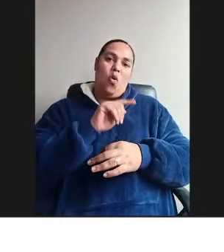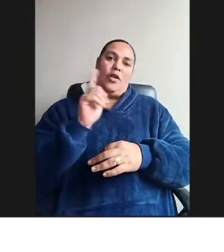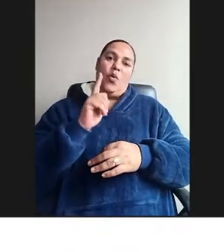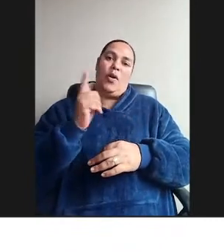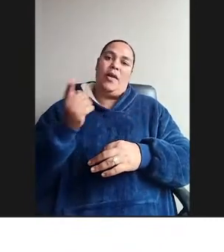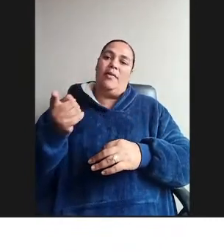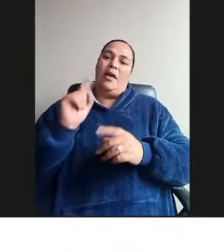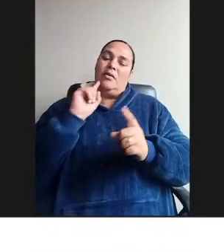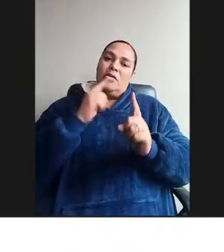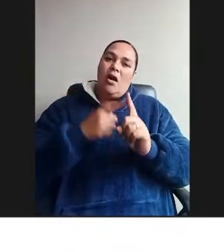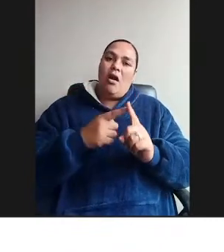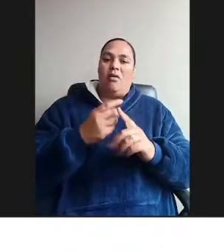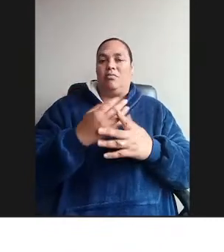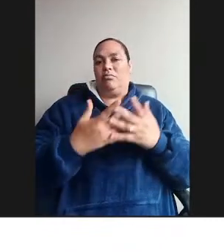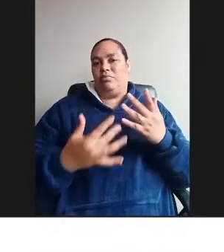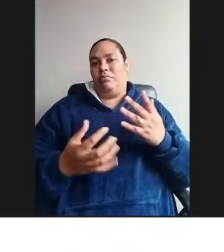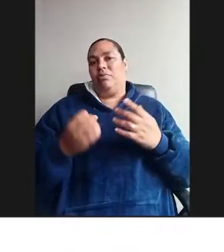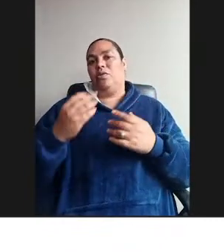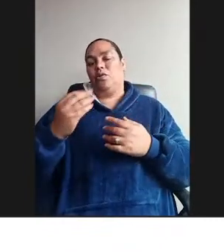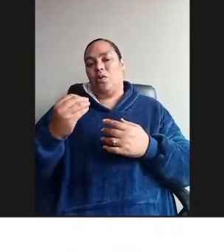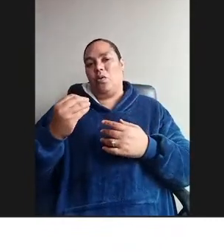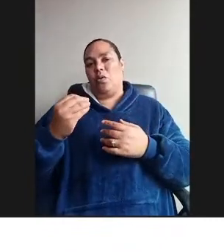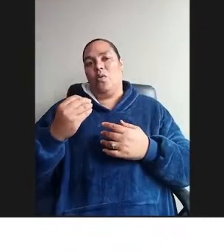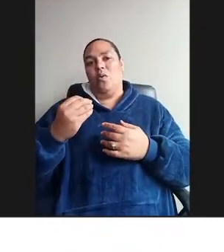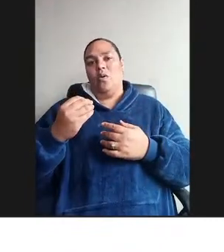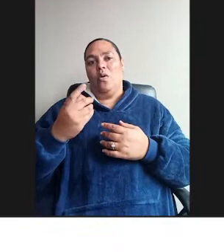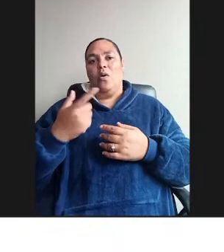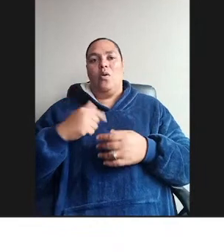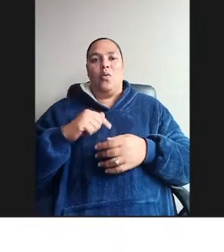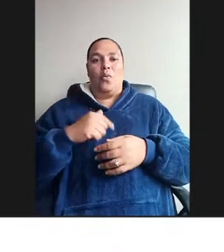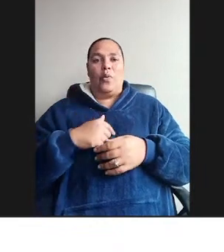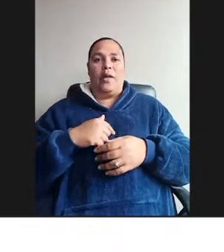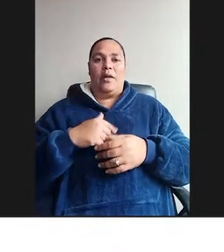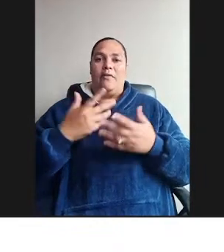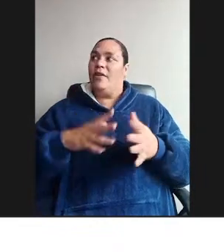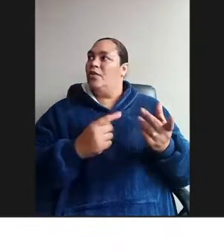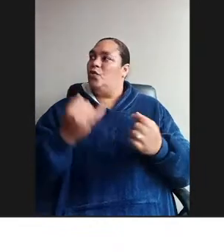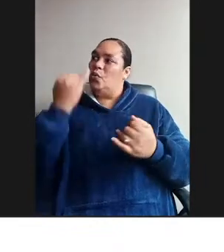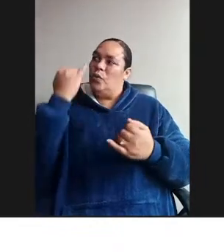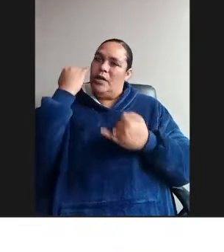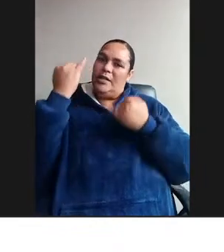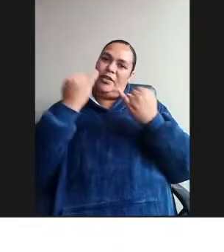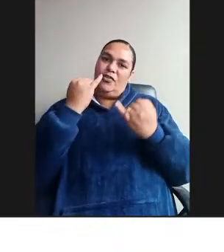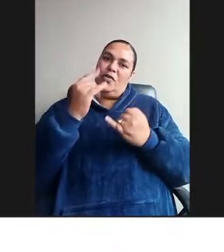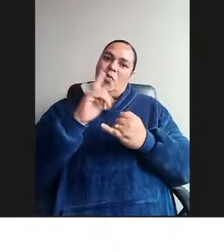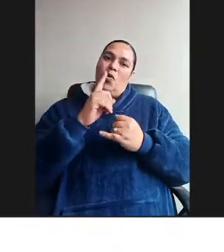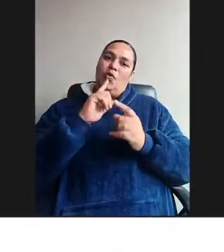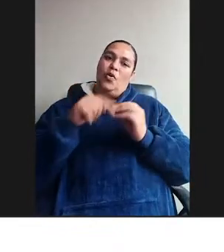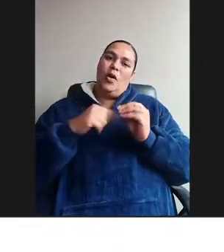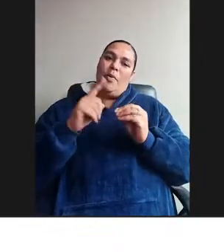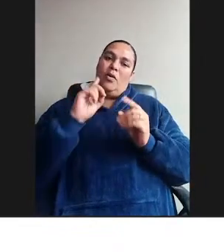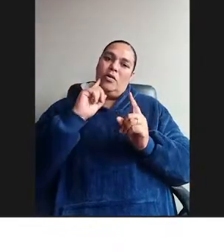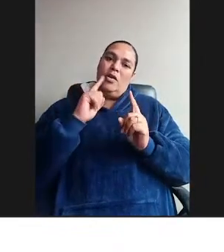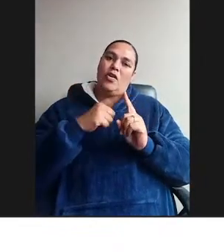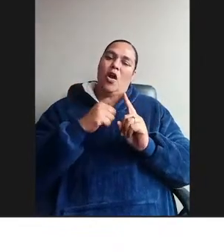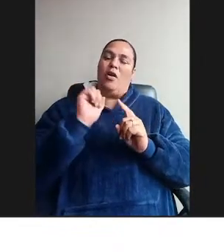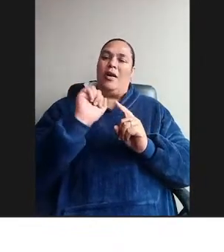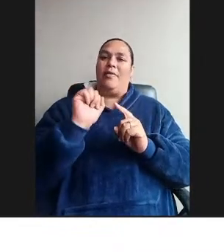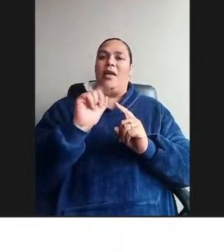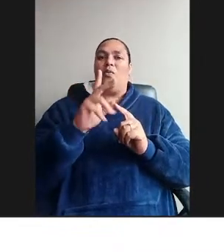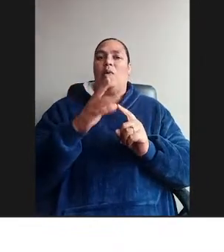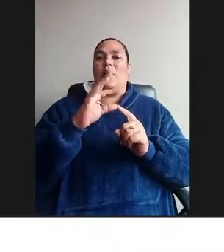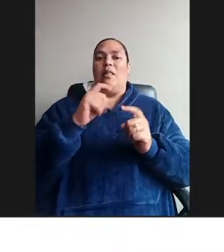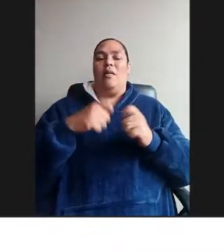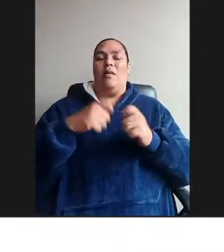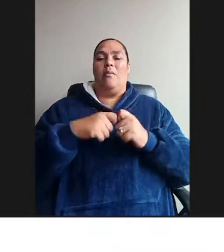etc. So we've already taken the initiative that you're talking about by targeting the region that will be attending, let's say in a particular